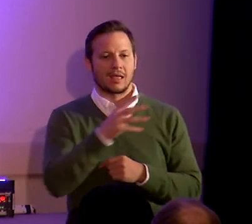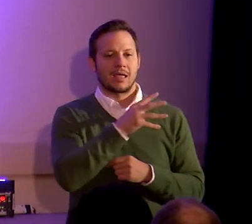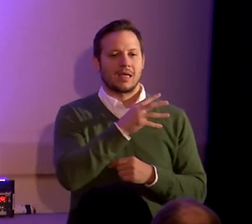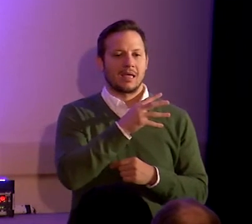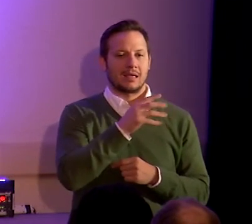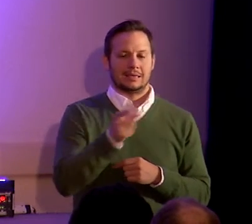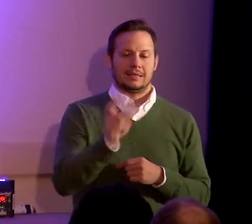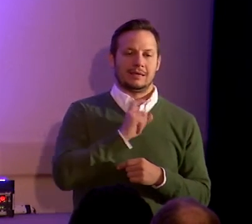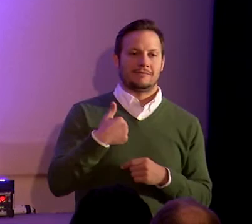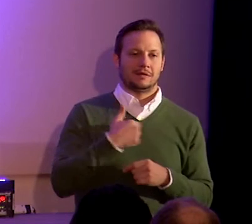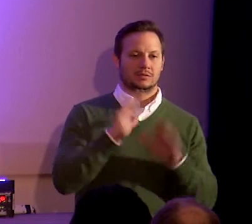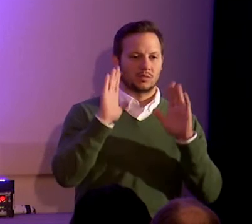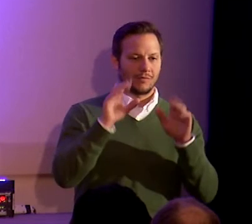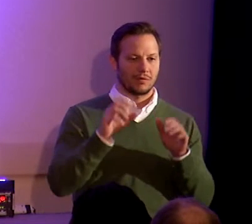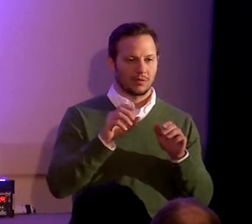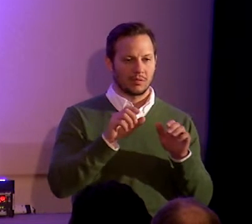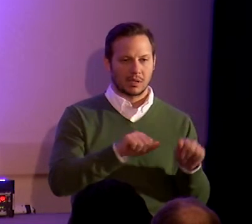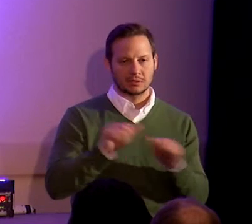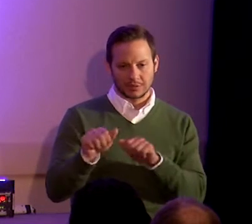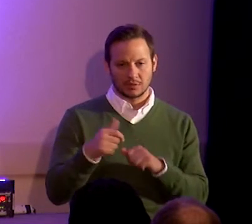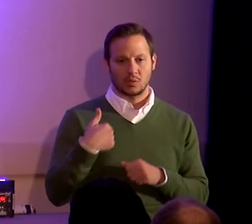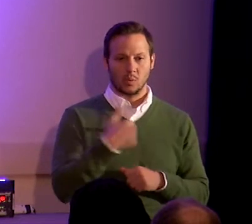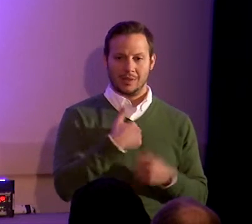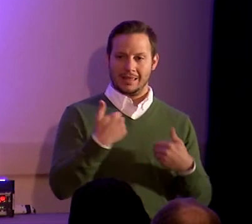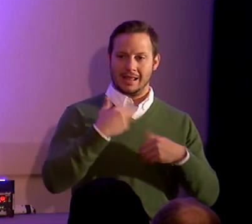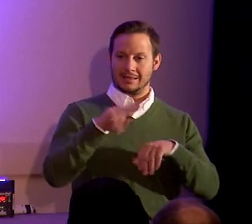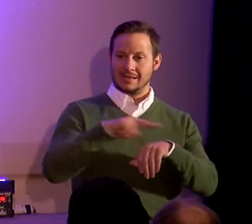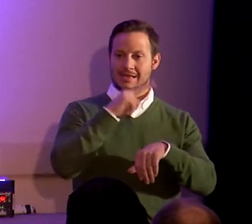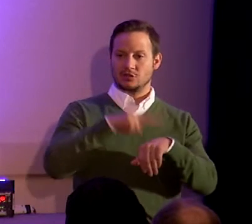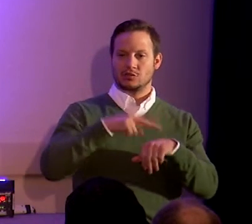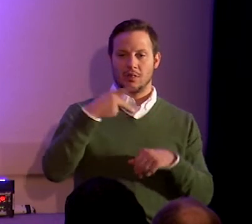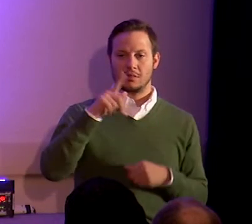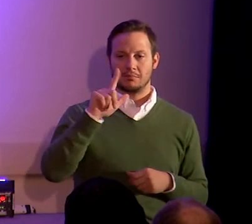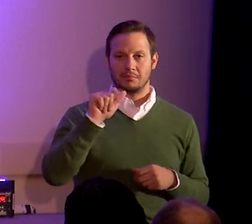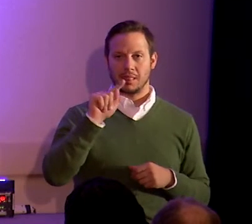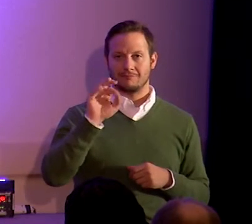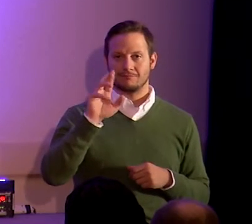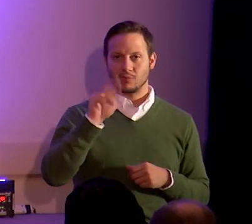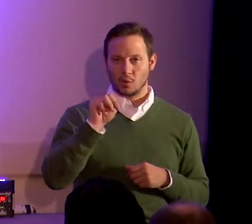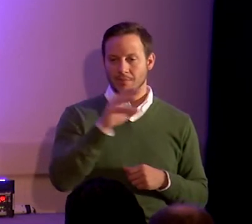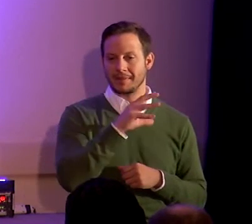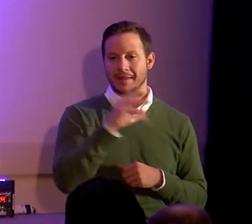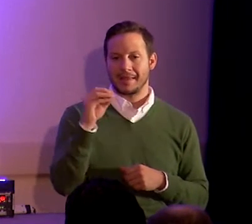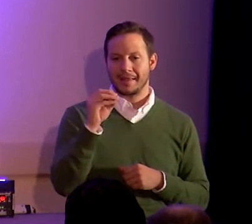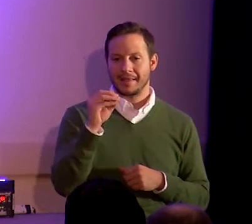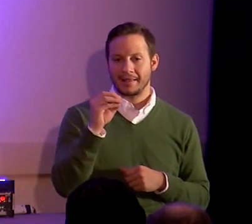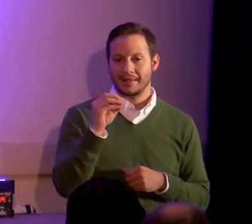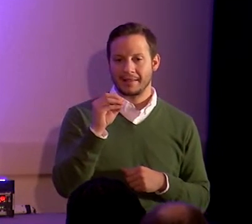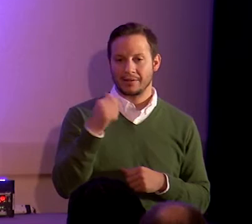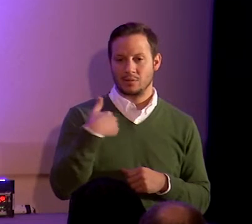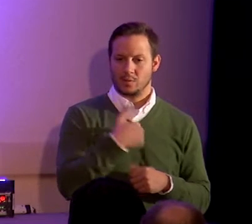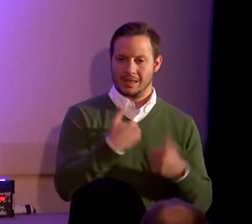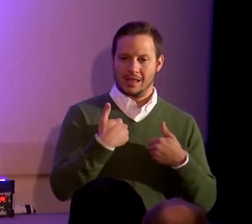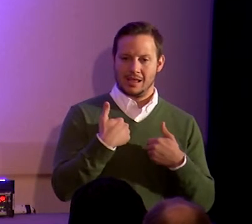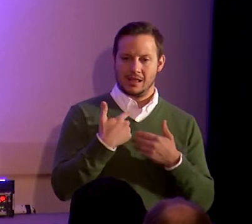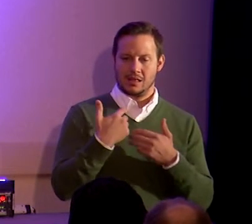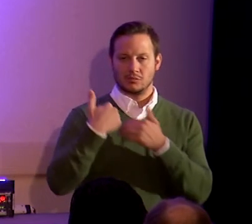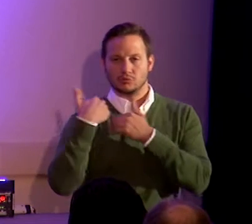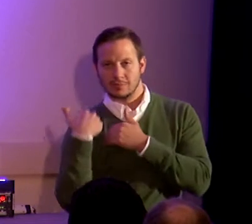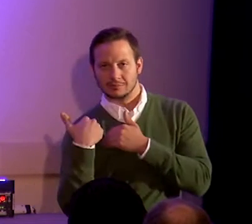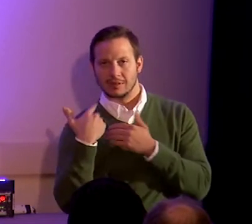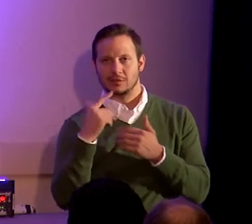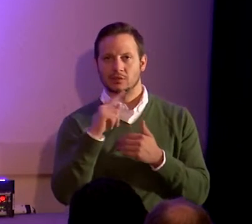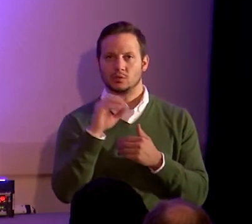possibilities. We suddenly had a national platform, an opportunity, and I believe a responsibility to